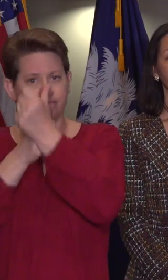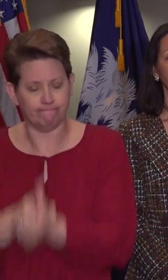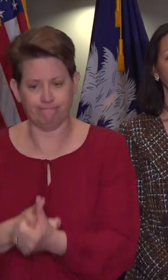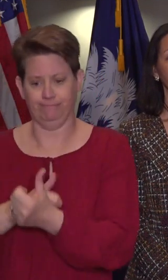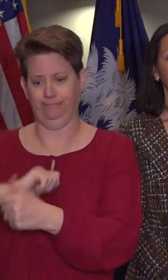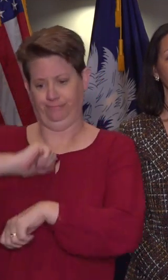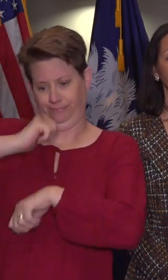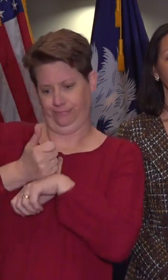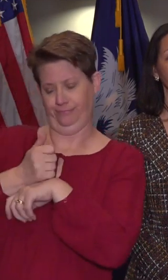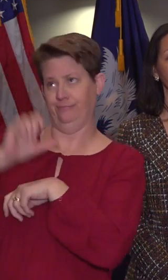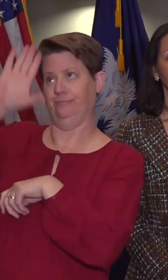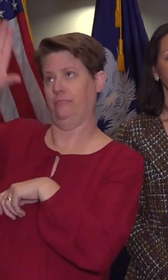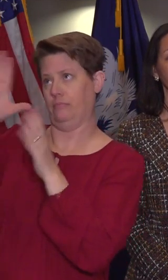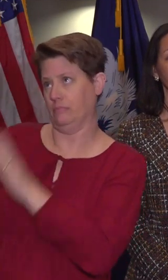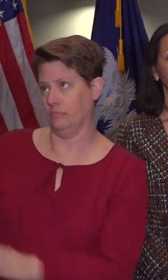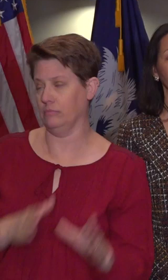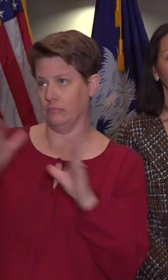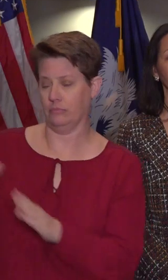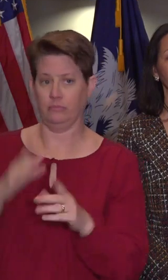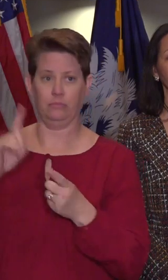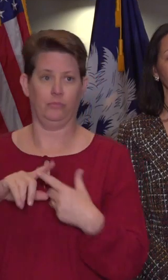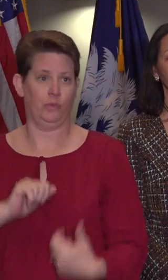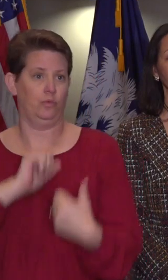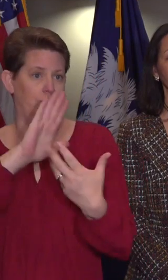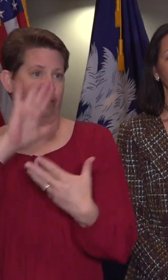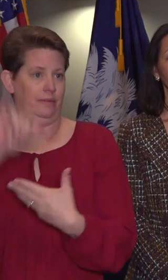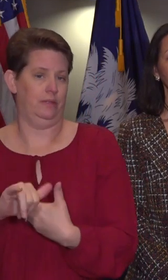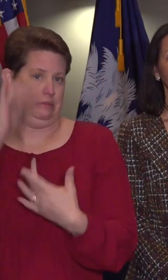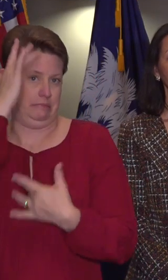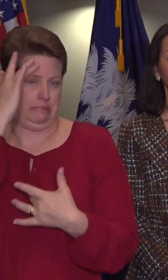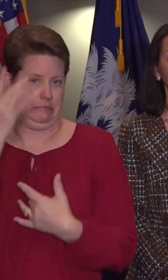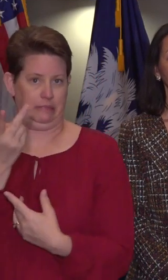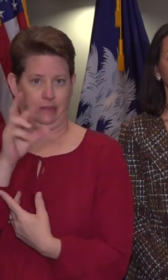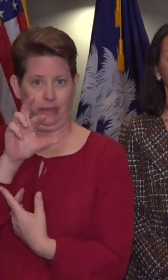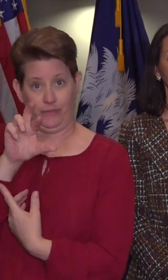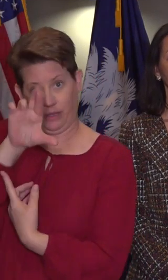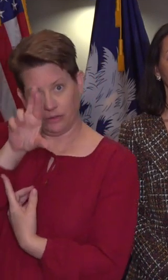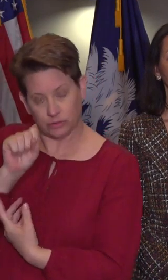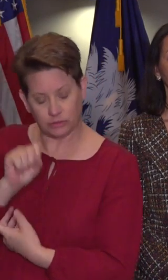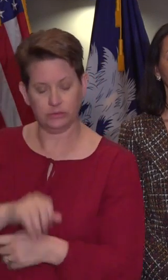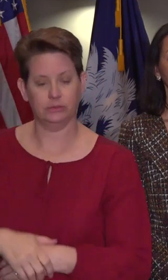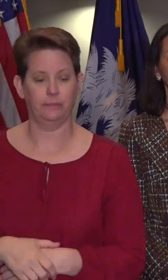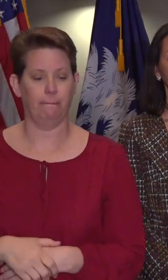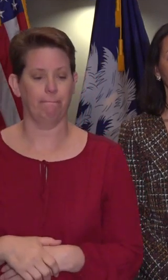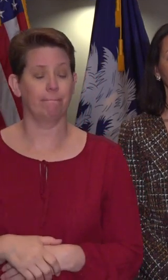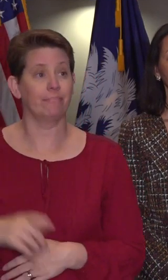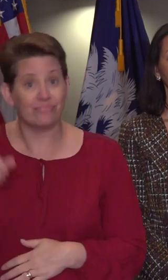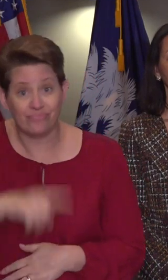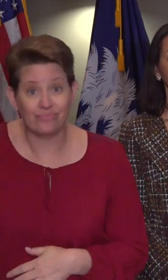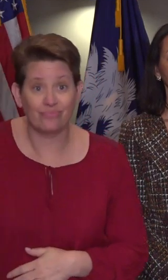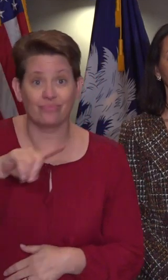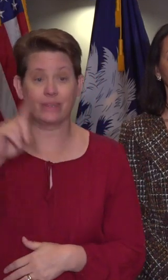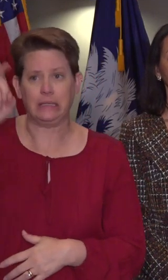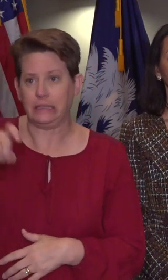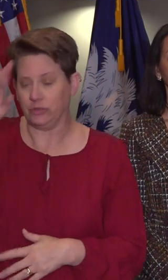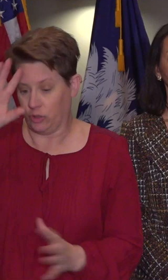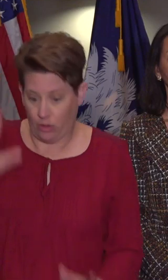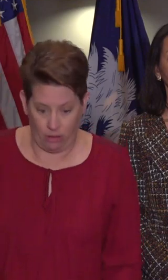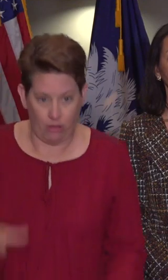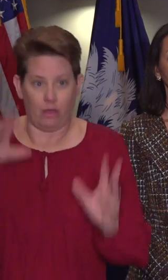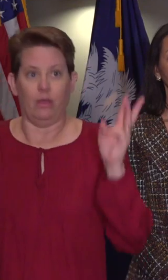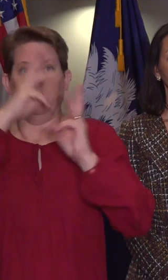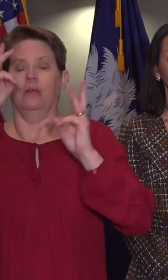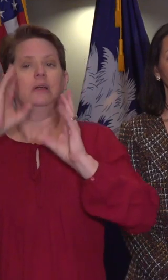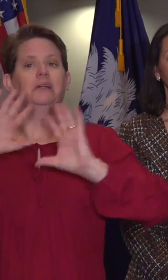established protocols and procedures to address the virus. There's no cause for public alarm or